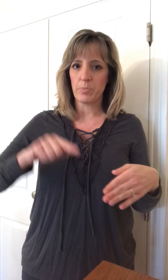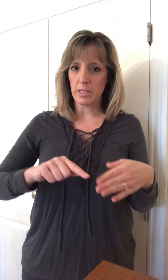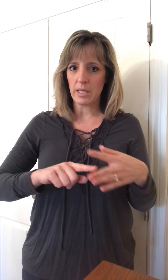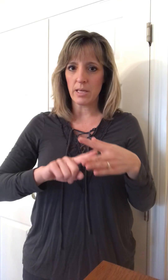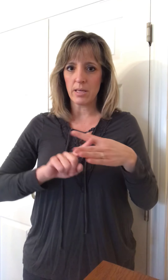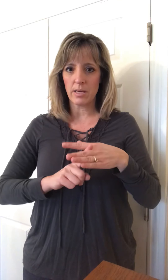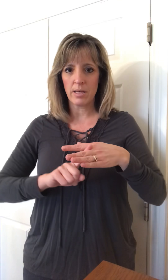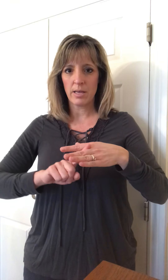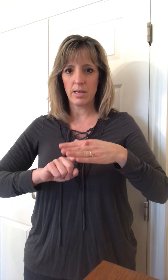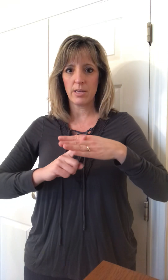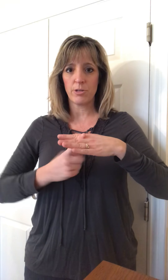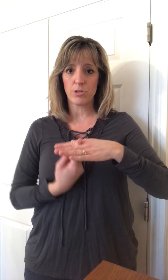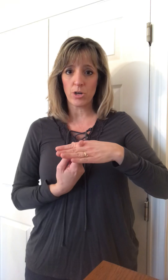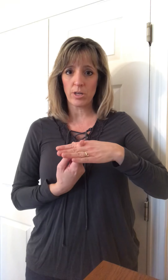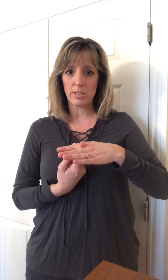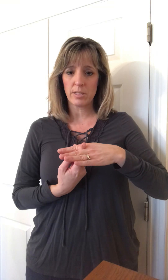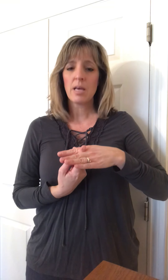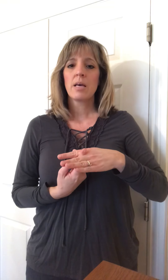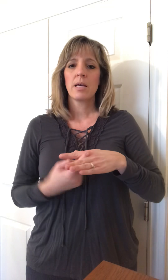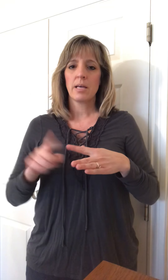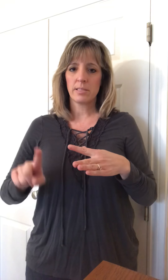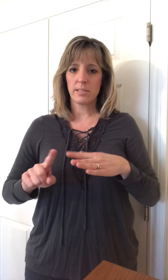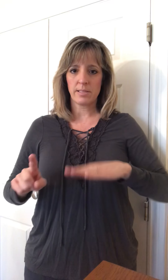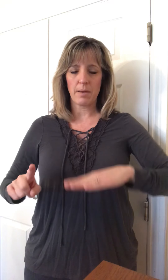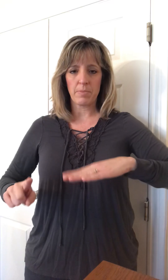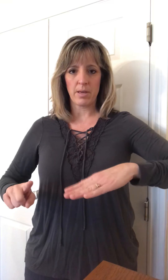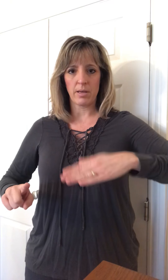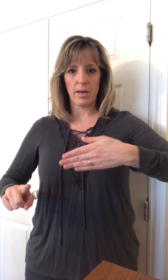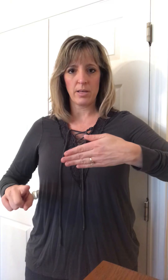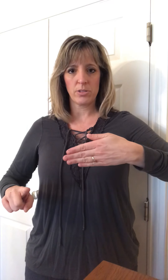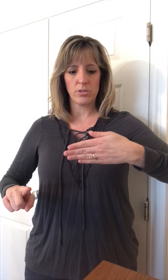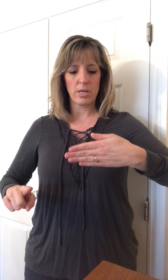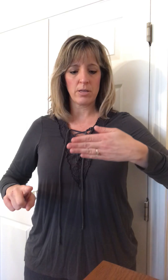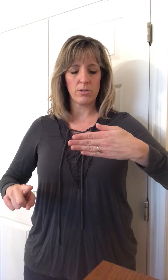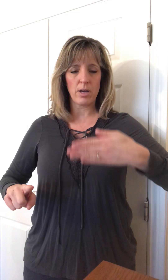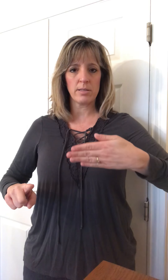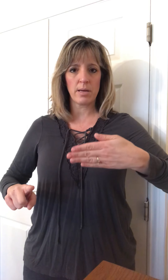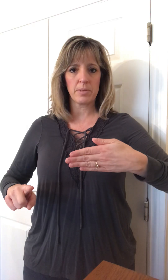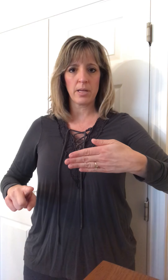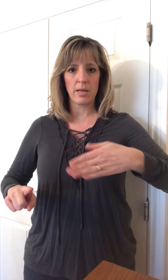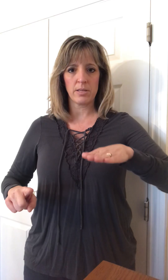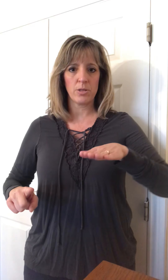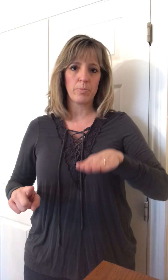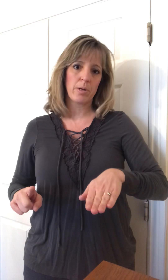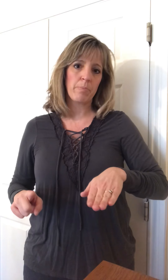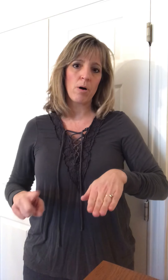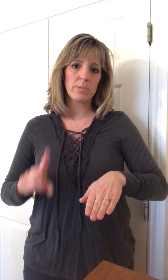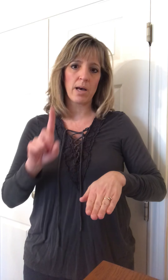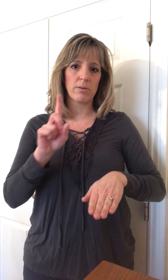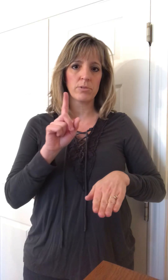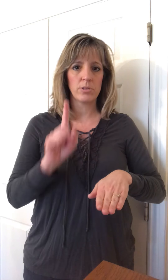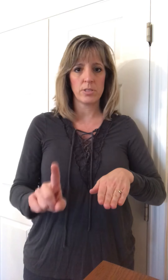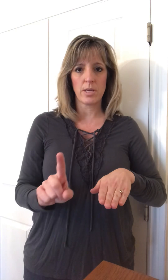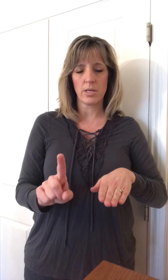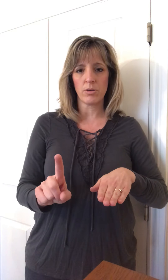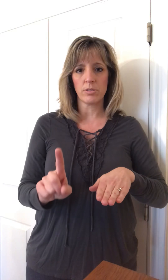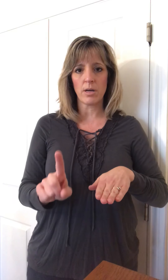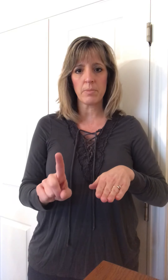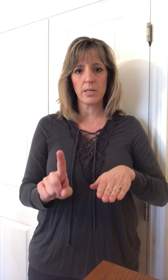put the key in and you turn it. It's the same thing. Okay, so you take your non-dominant hand and you put it palm down. You take your dominant